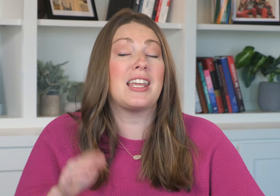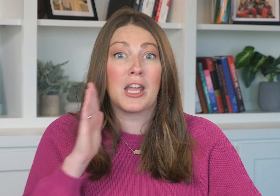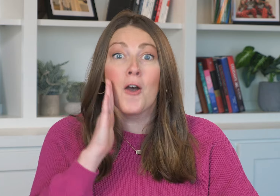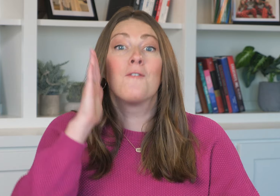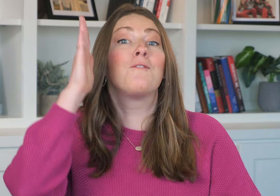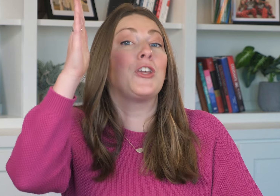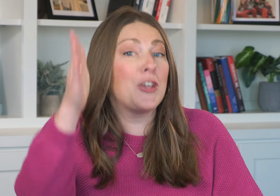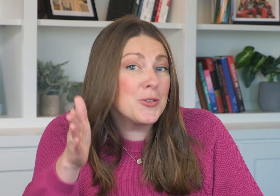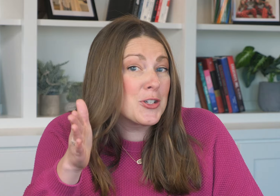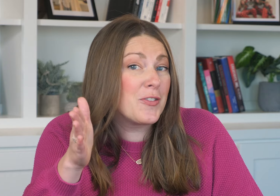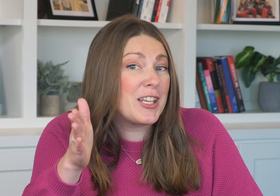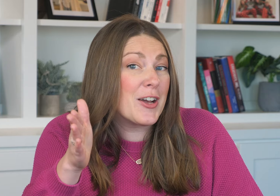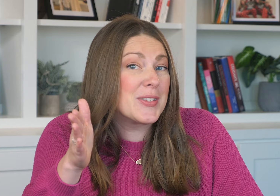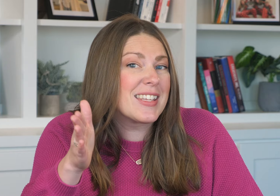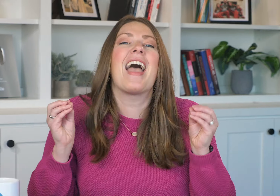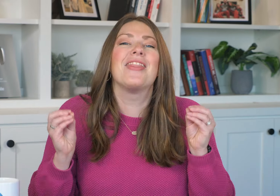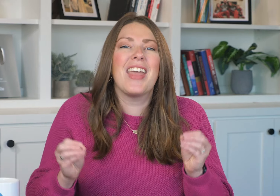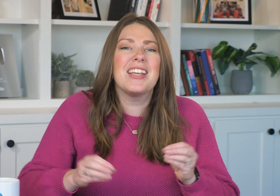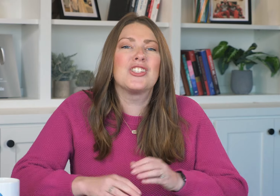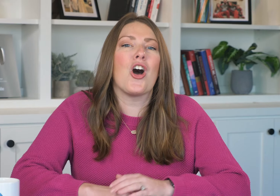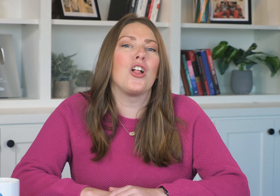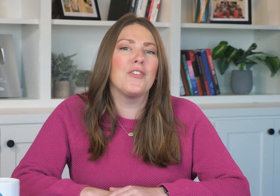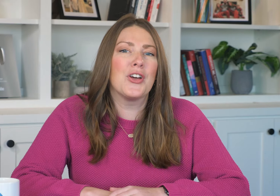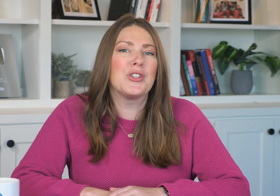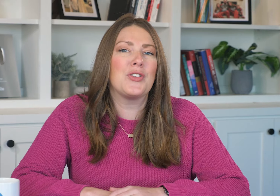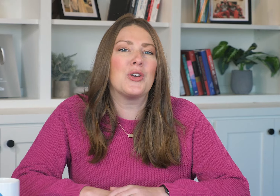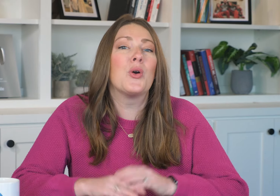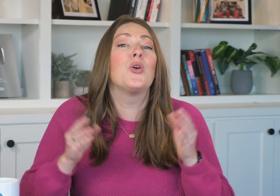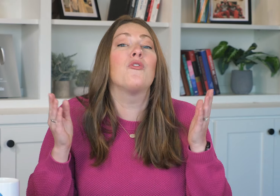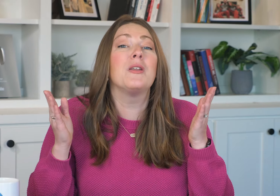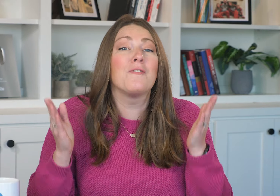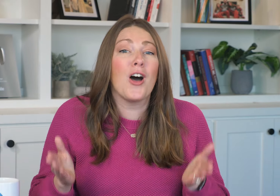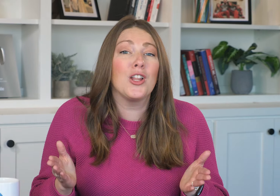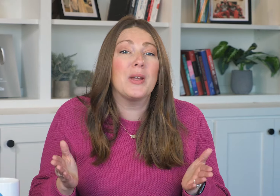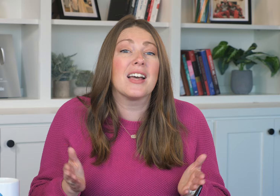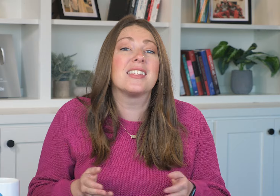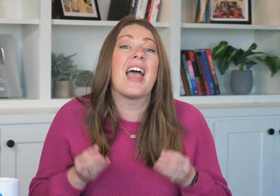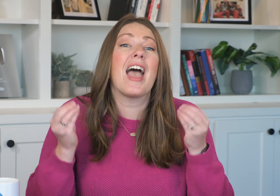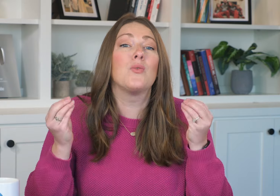any future videos. And thanks to all of those of you who've been following us and